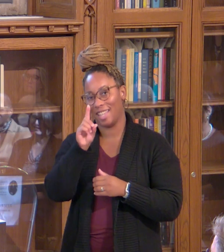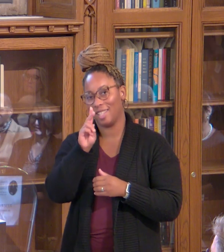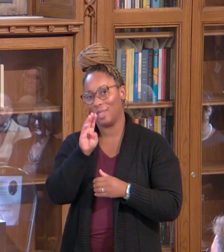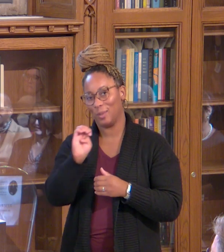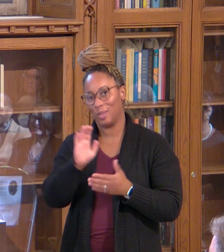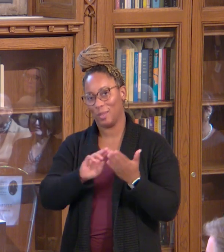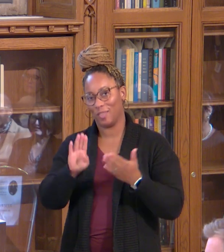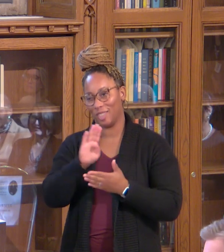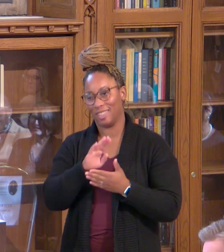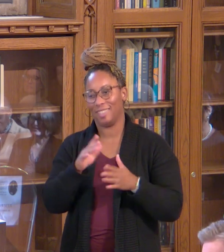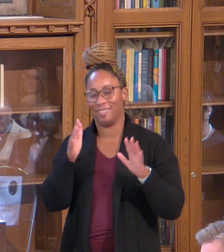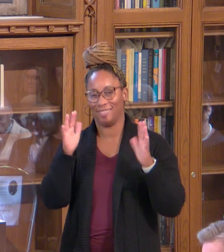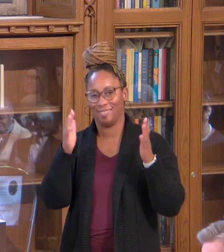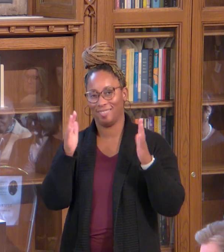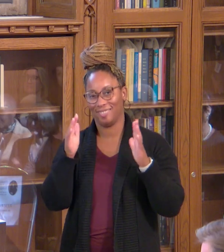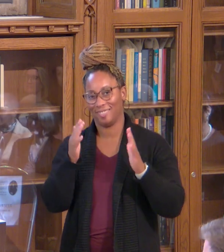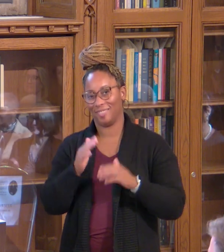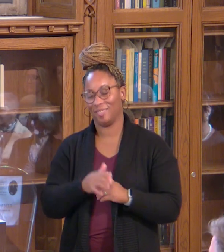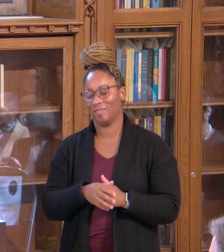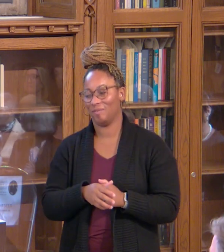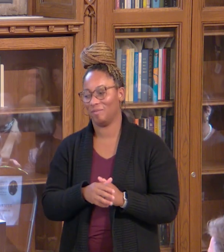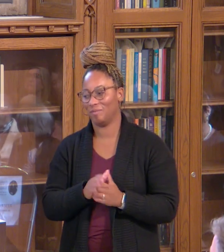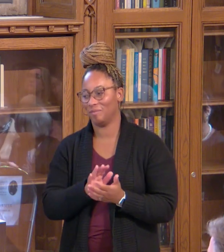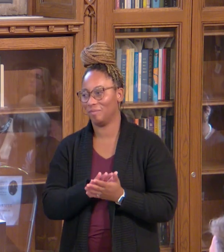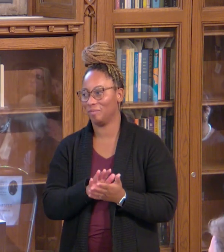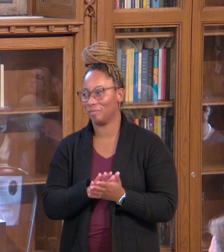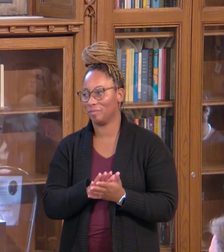Duke of the American historical